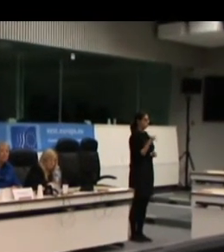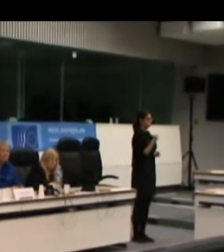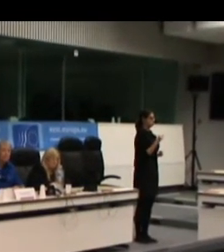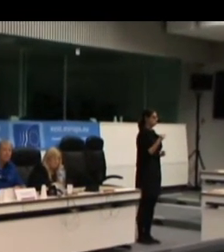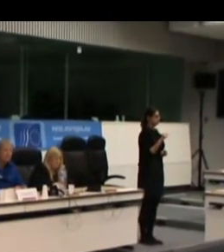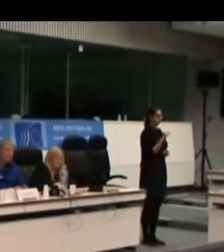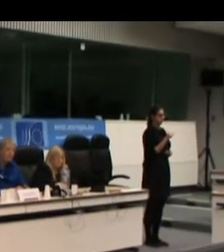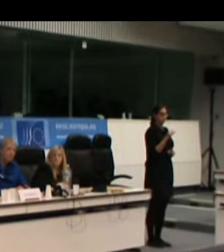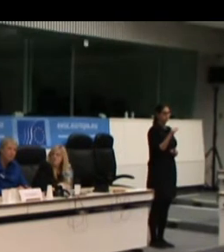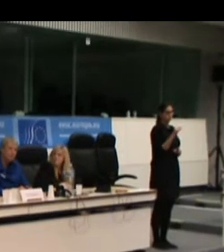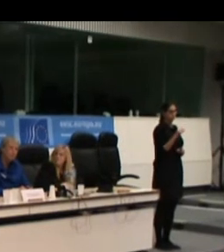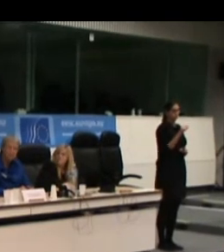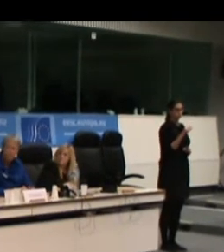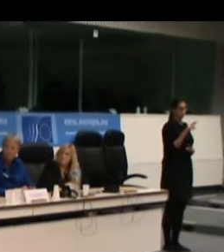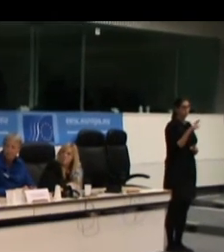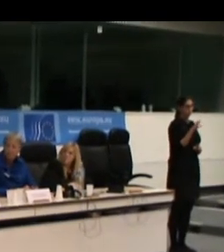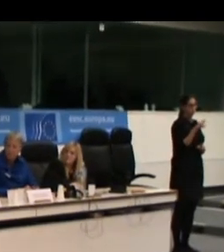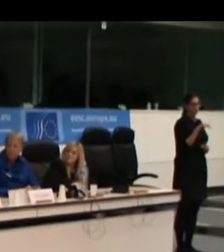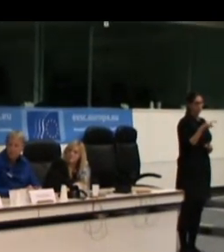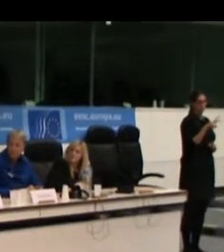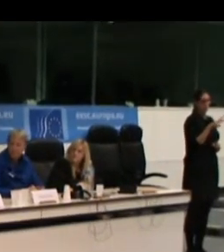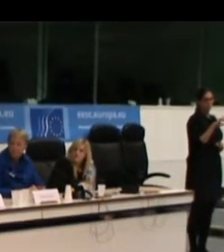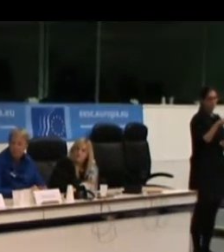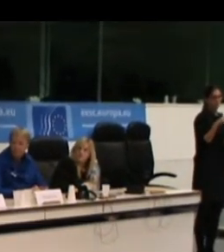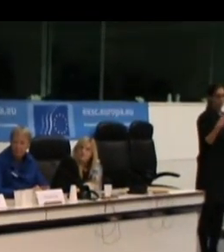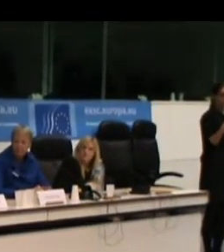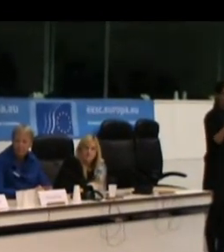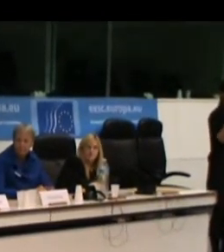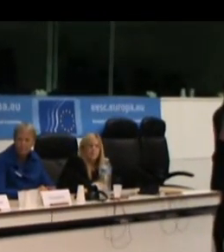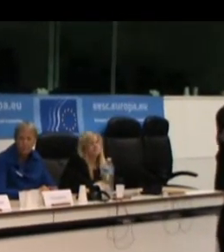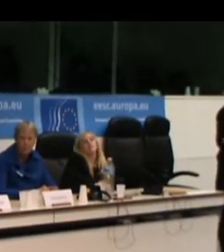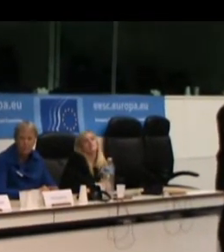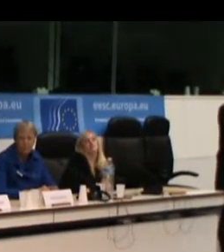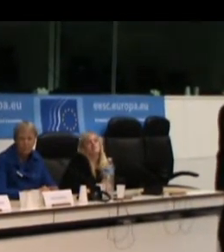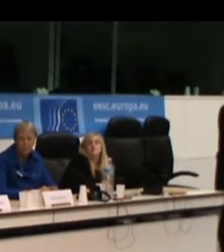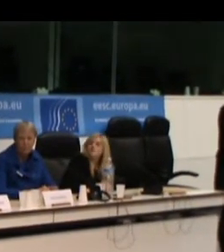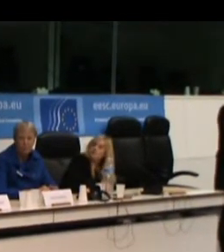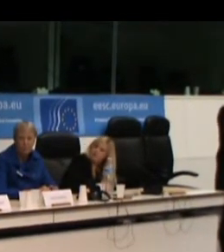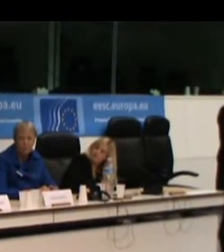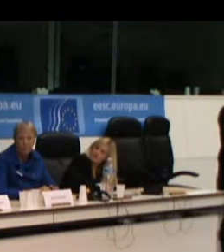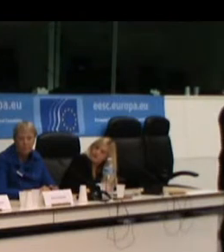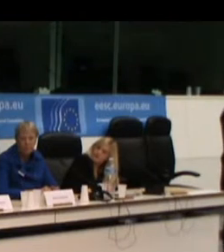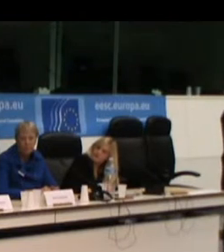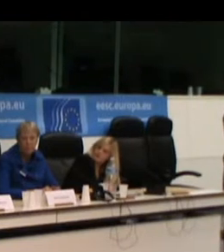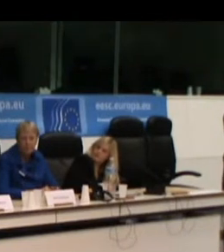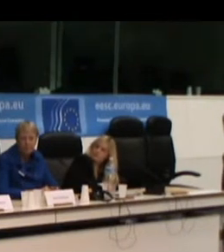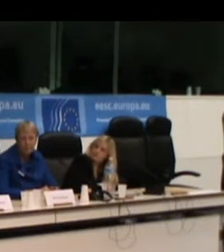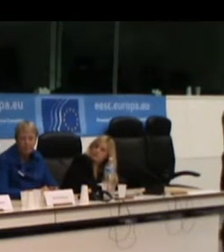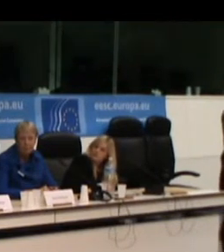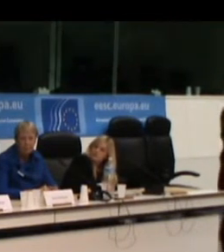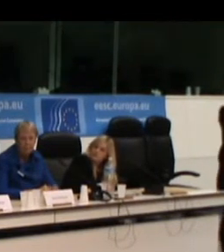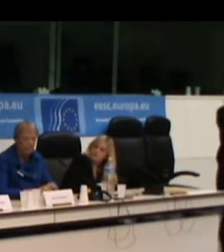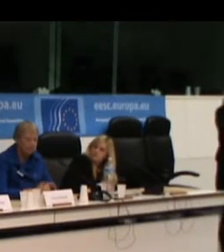Leisure Limited, GLL, and Diana is head of libraries there. For me, the interesting thing about GLL is